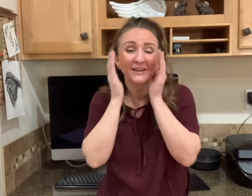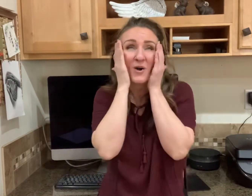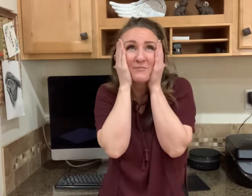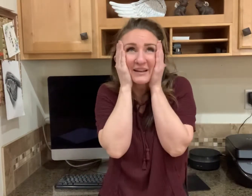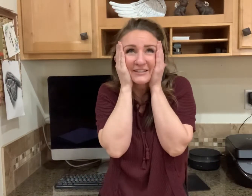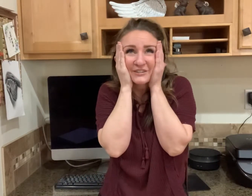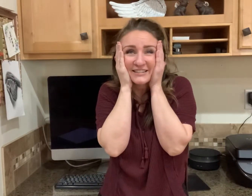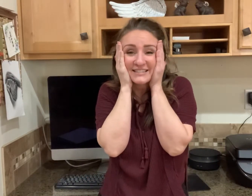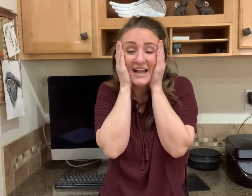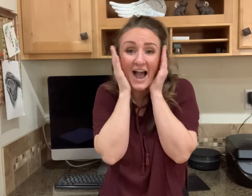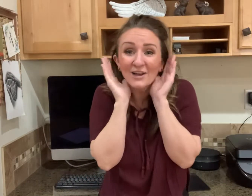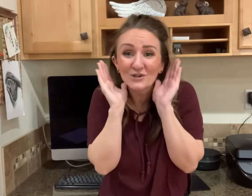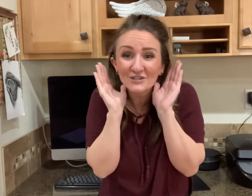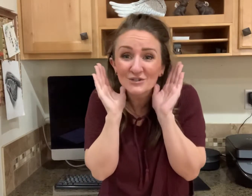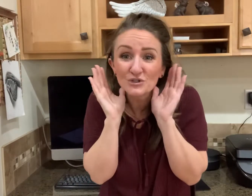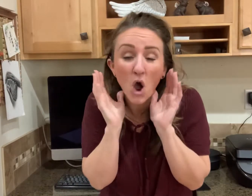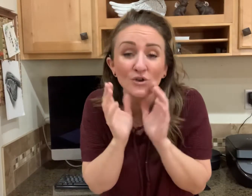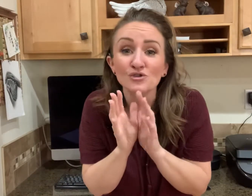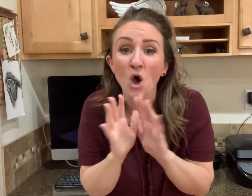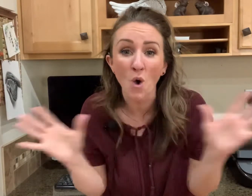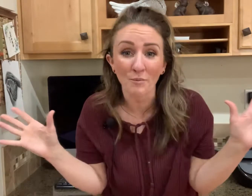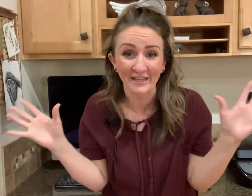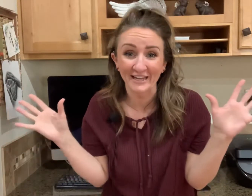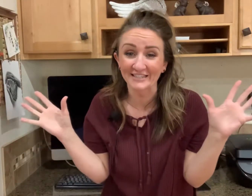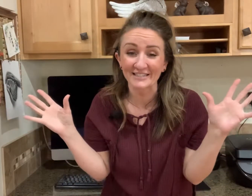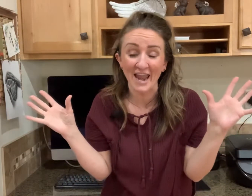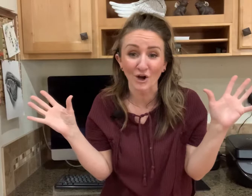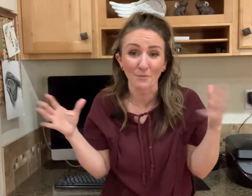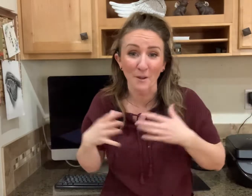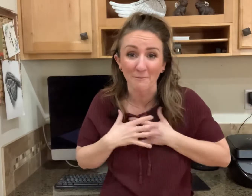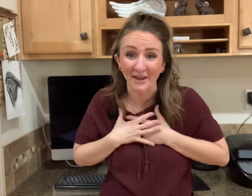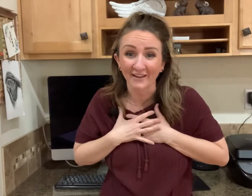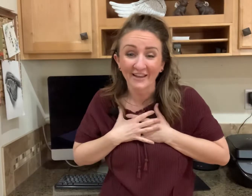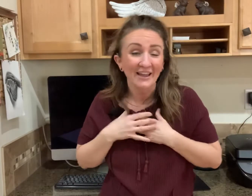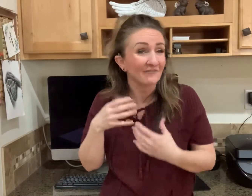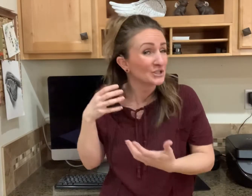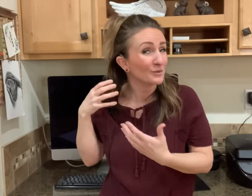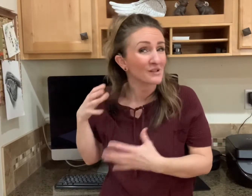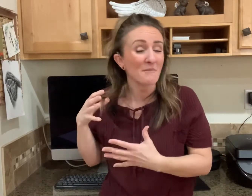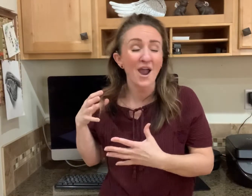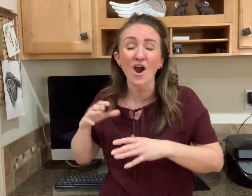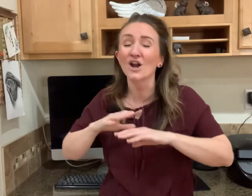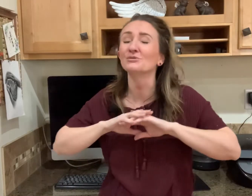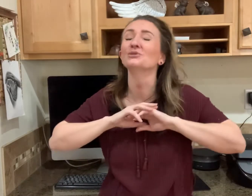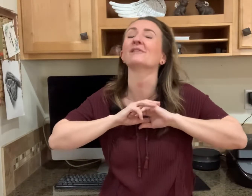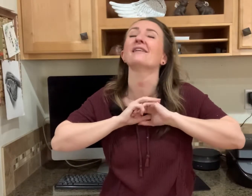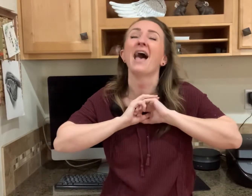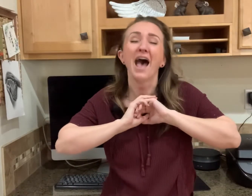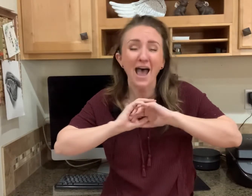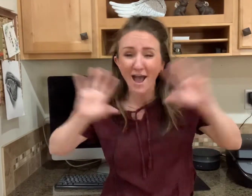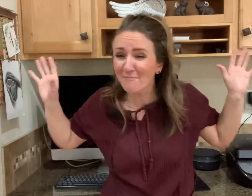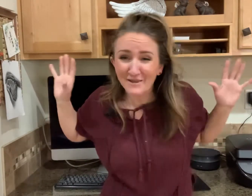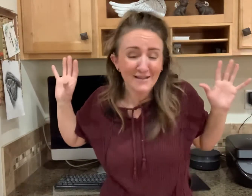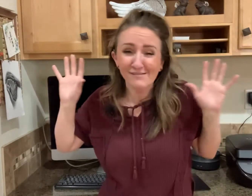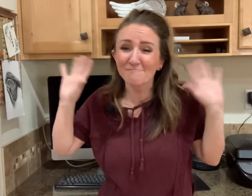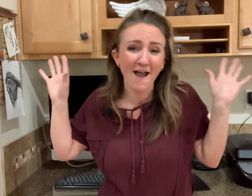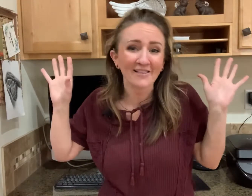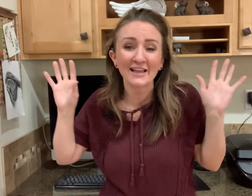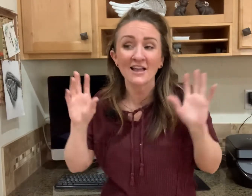my goodness, nobody could take her but me. If she was in my arms, she was happy, smiling. But